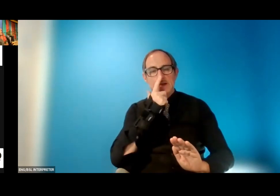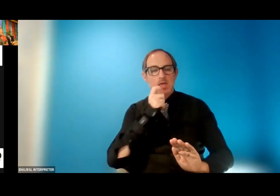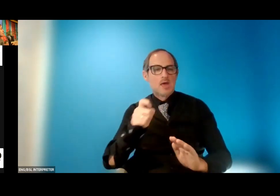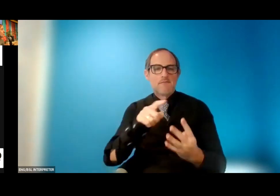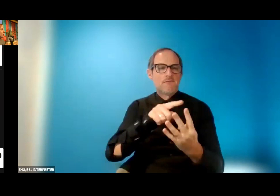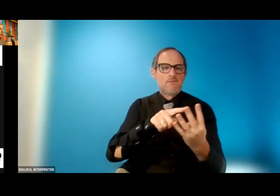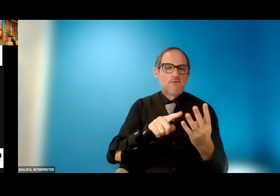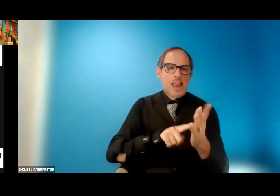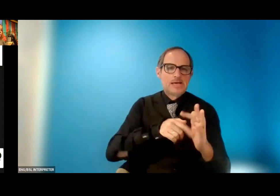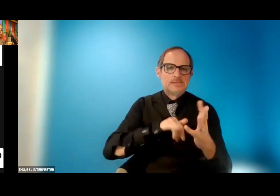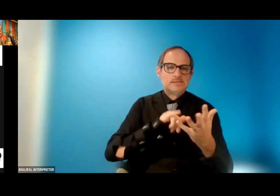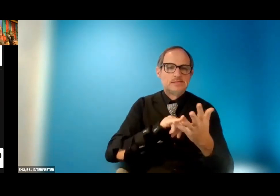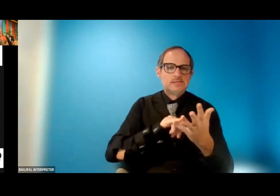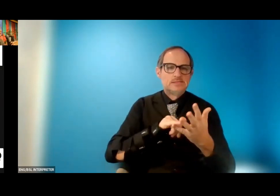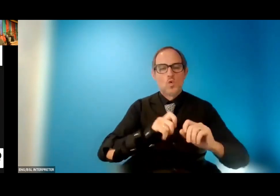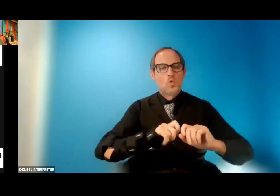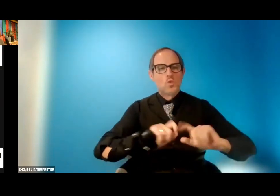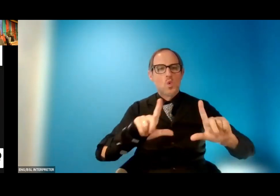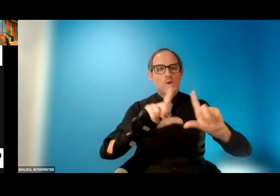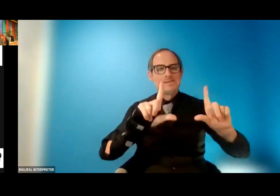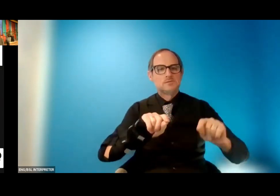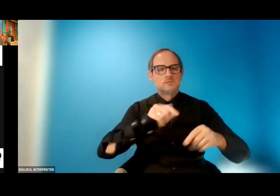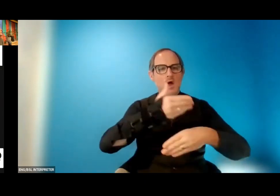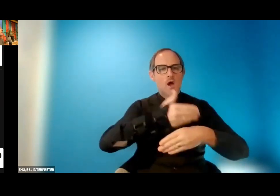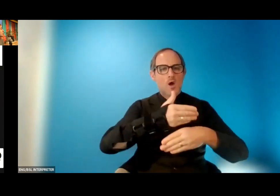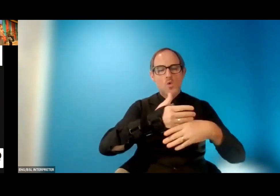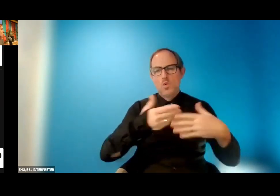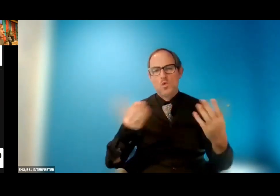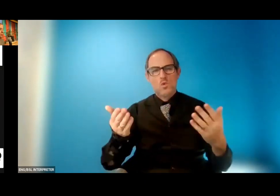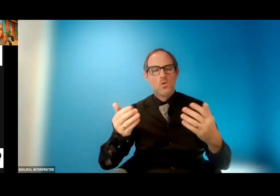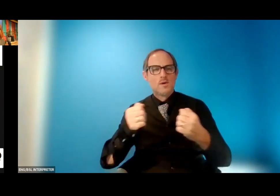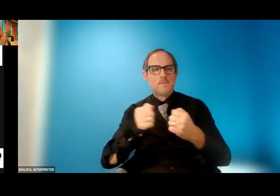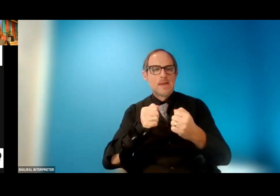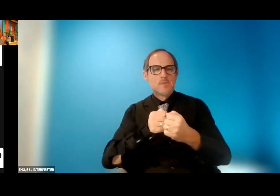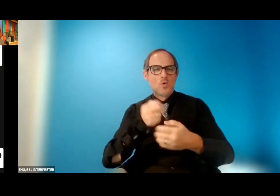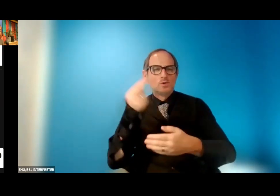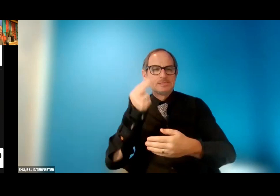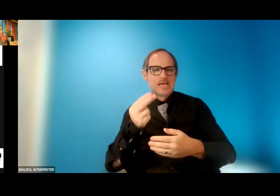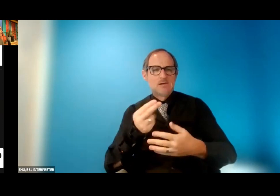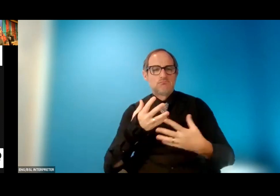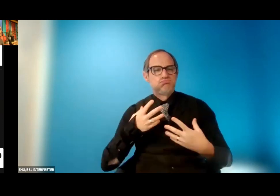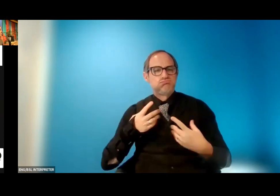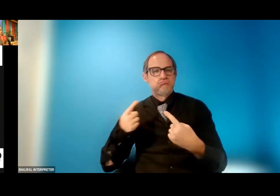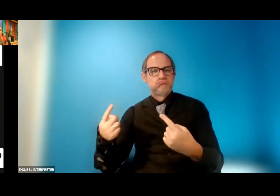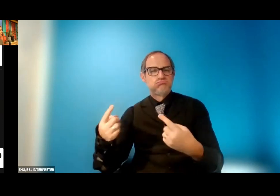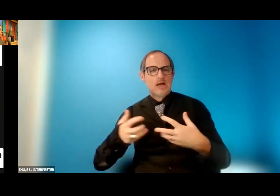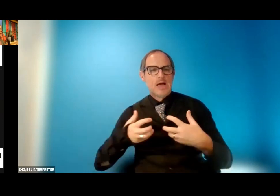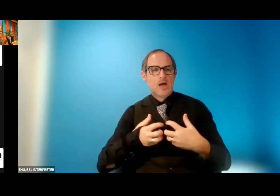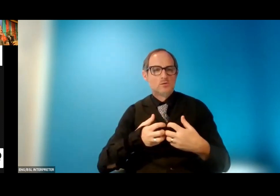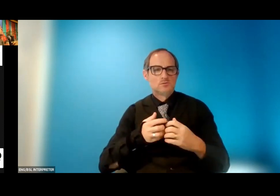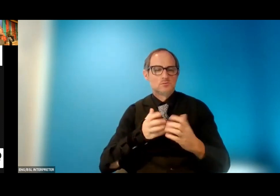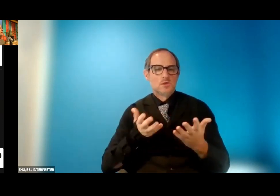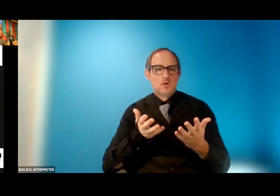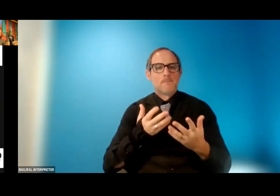can become creative whole design sheets, or they can be sketches where everybody can design. So we invite everybody to kind